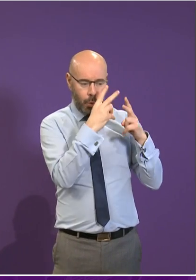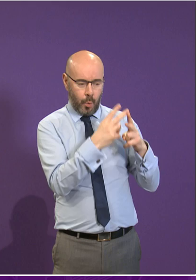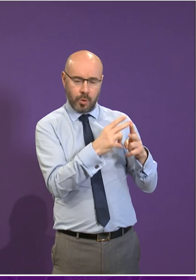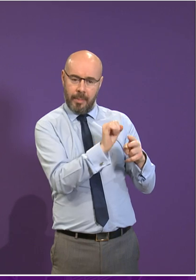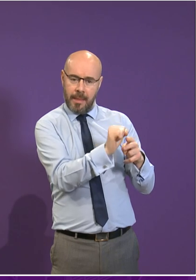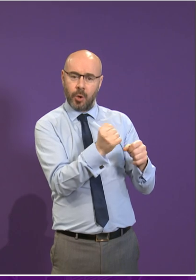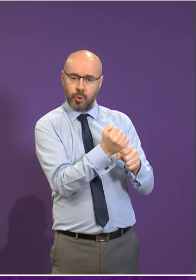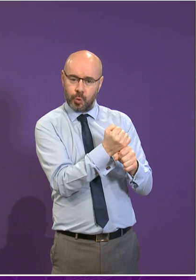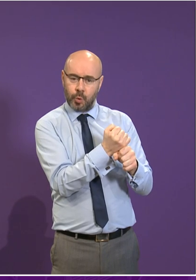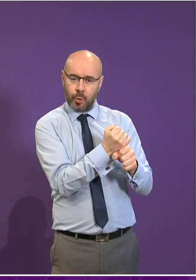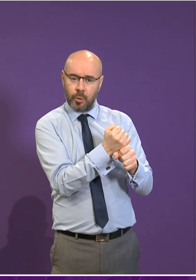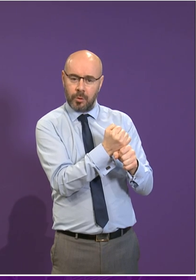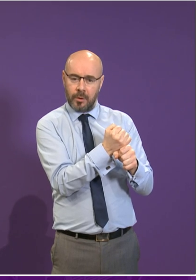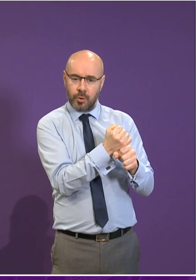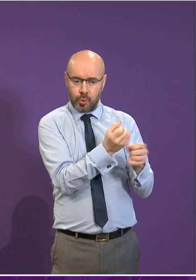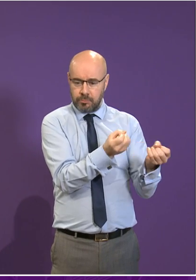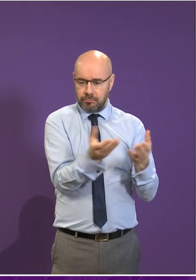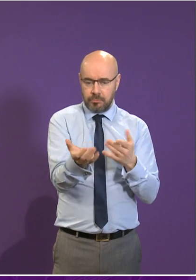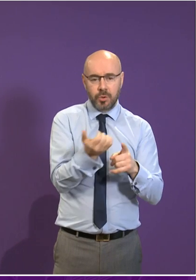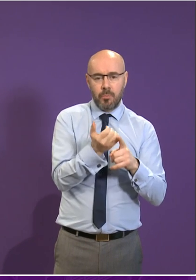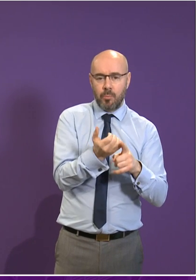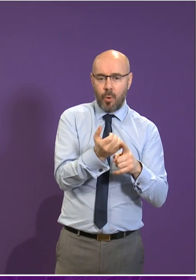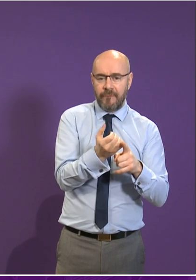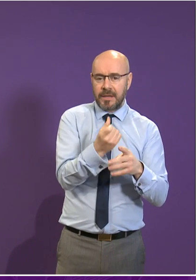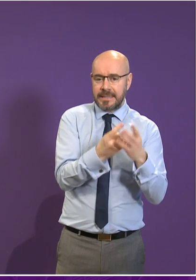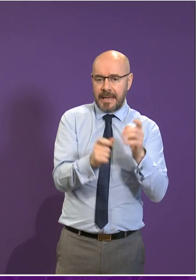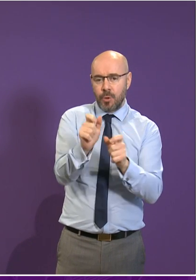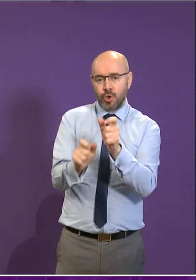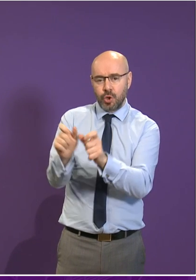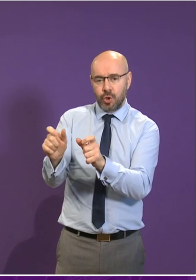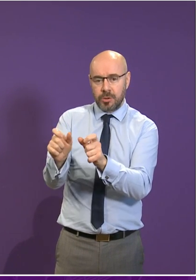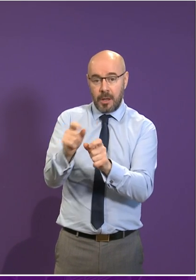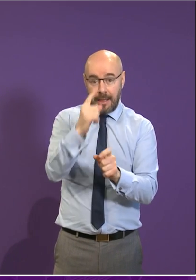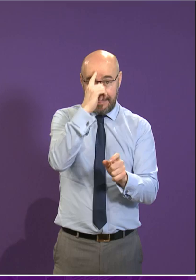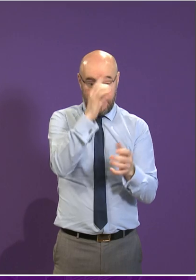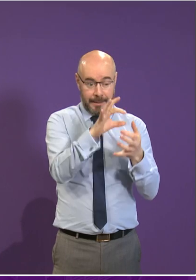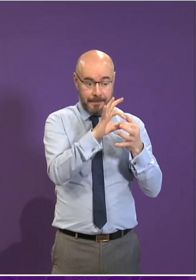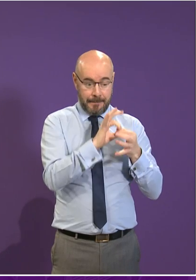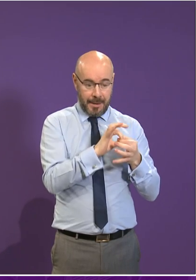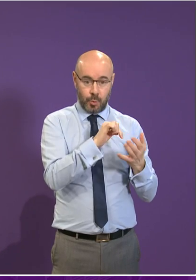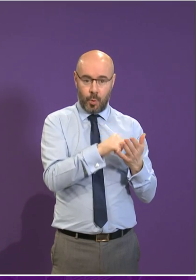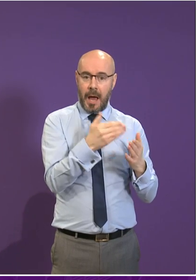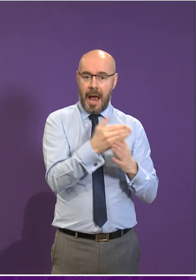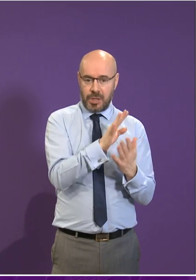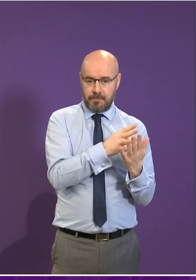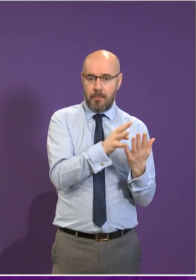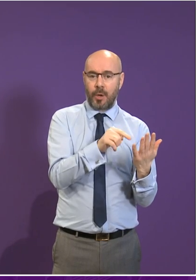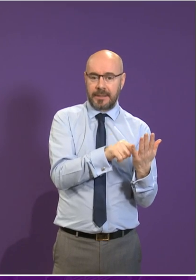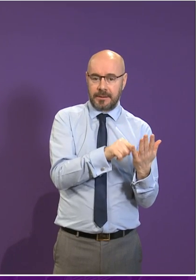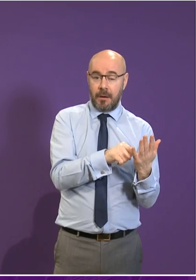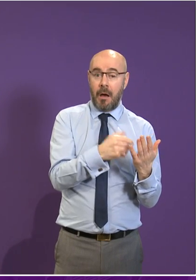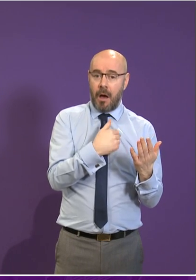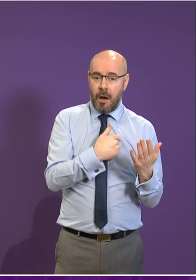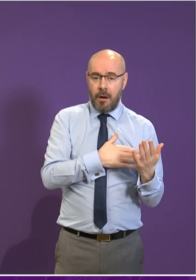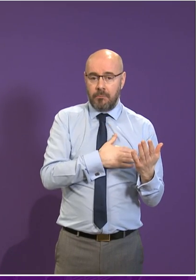comes to disabled students and with that action point in mind. But I certainly took great heart from the work they've already done